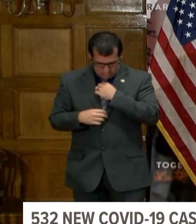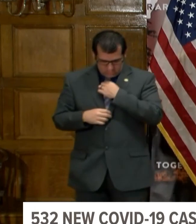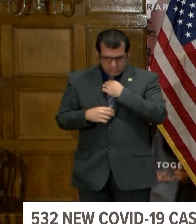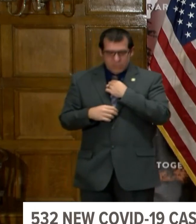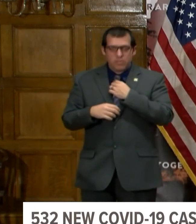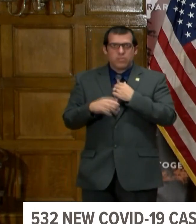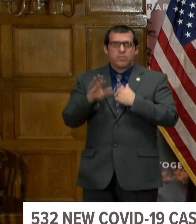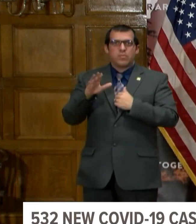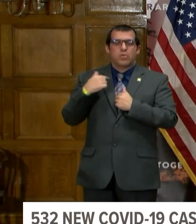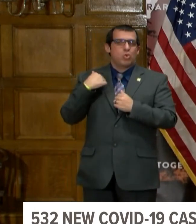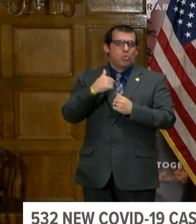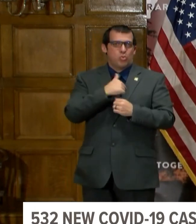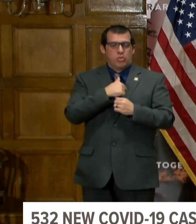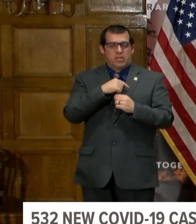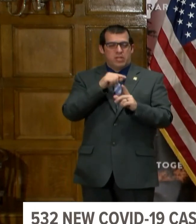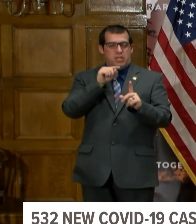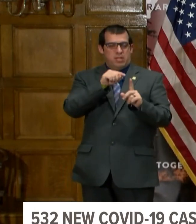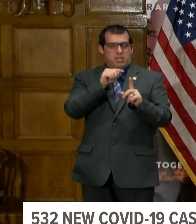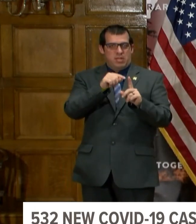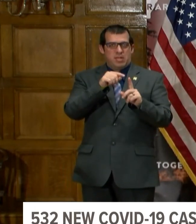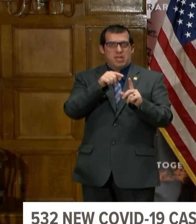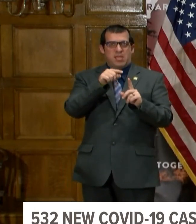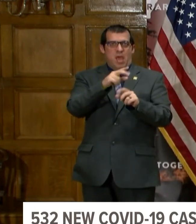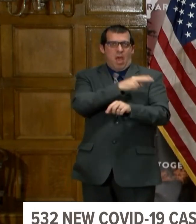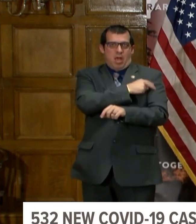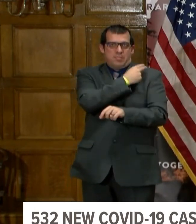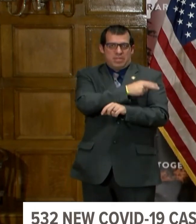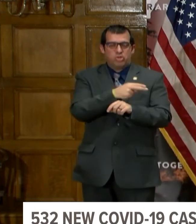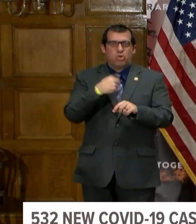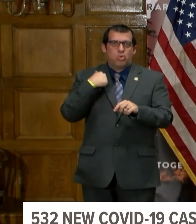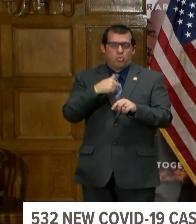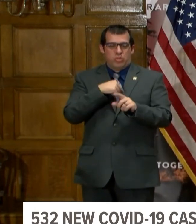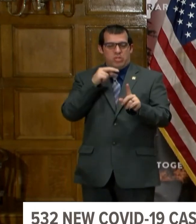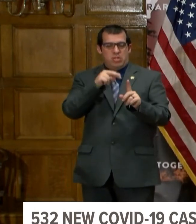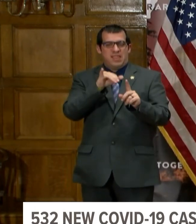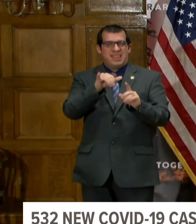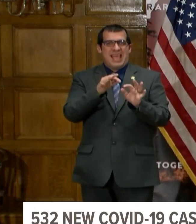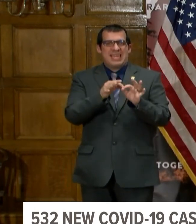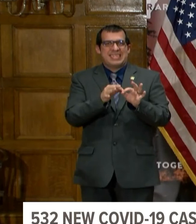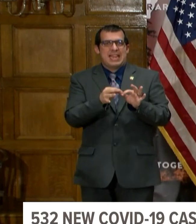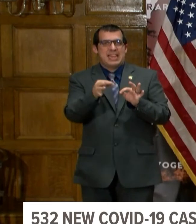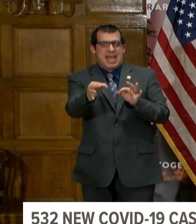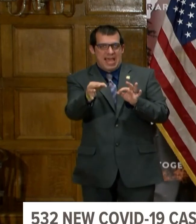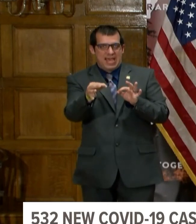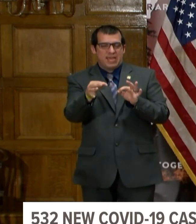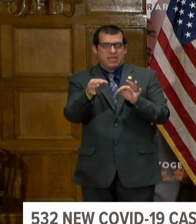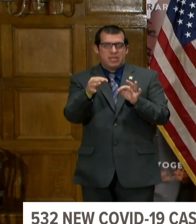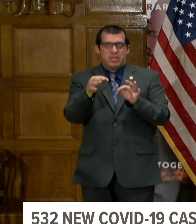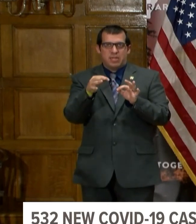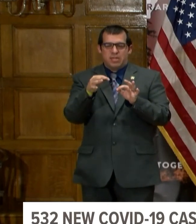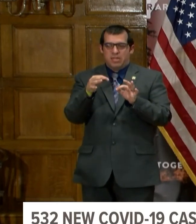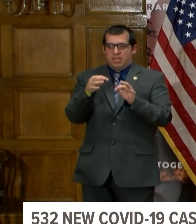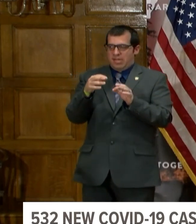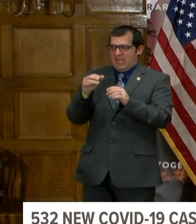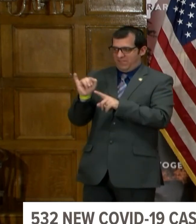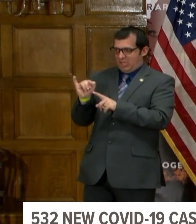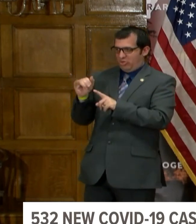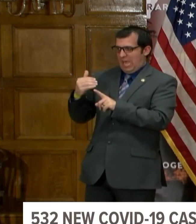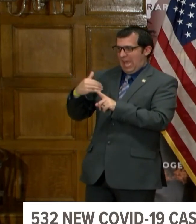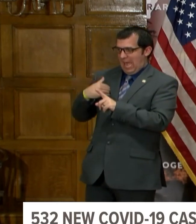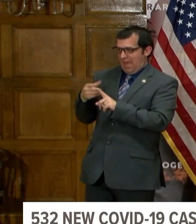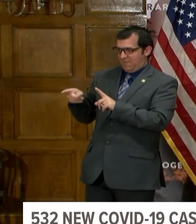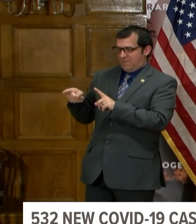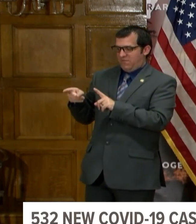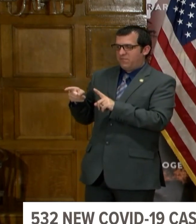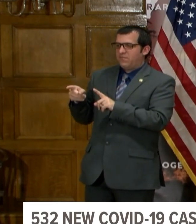So we consider these hospitalizations to be a delayed indicator of the infection. So it takes individuals